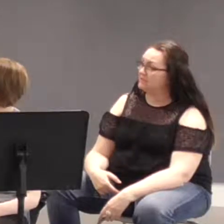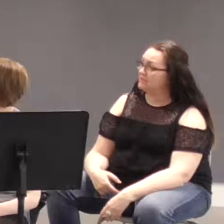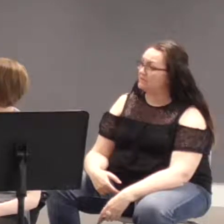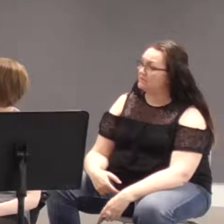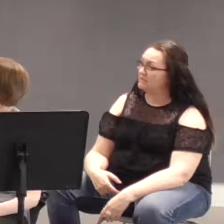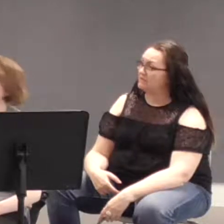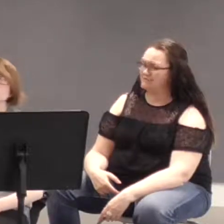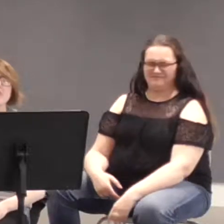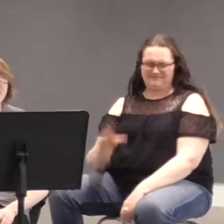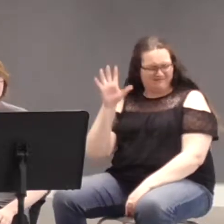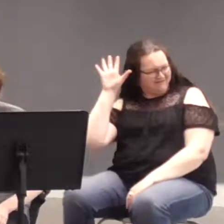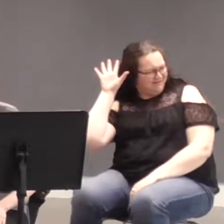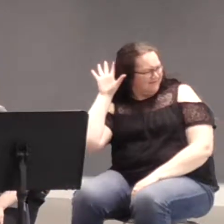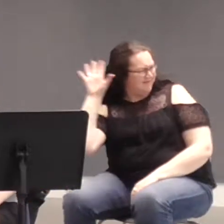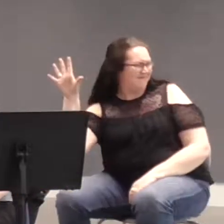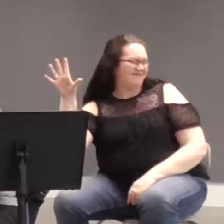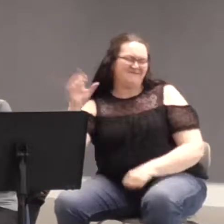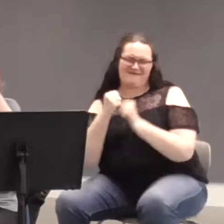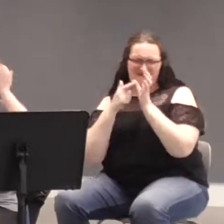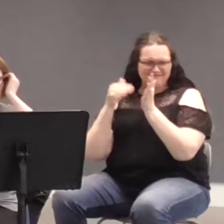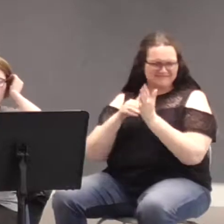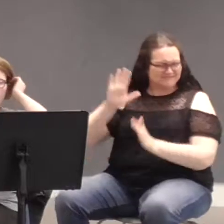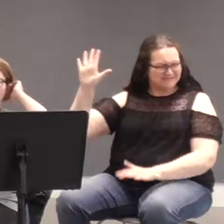managed a vessel. Suck up, gas!